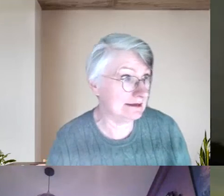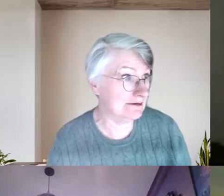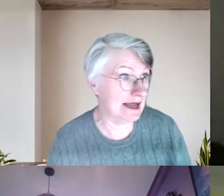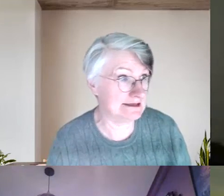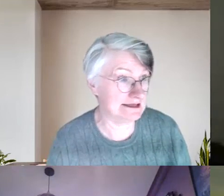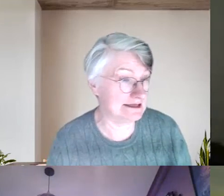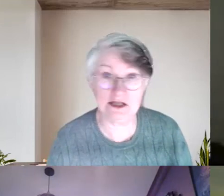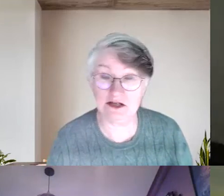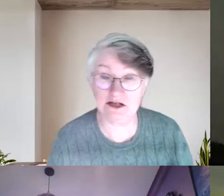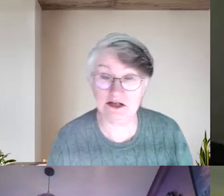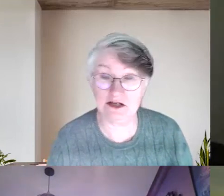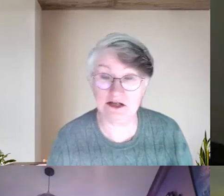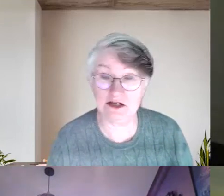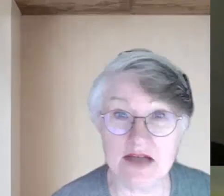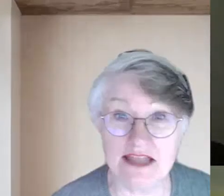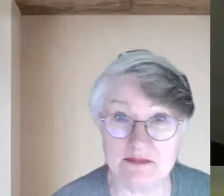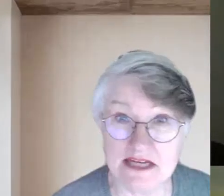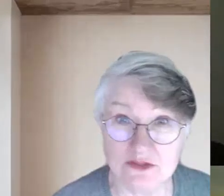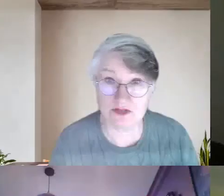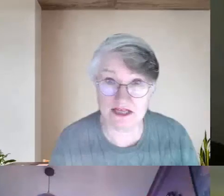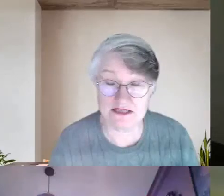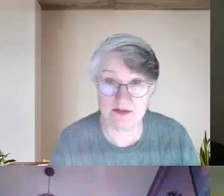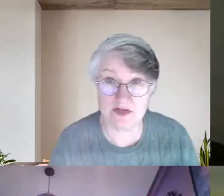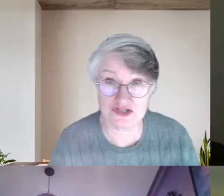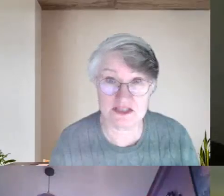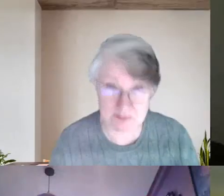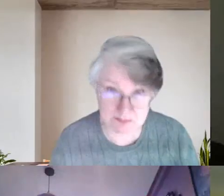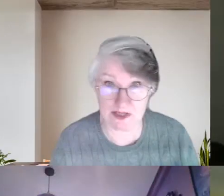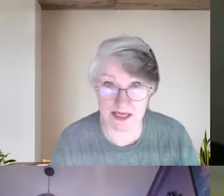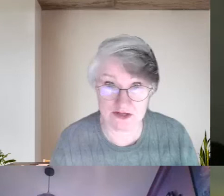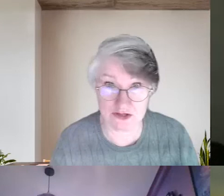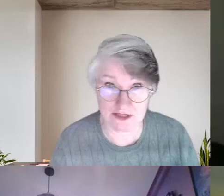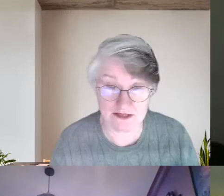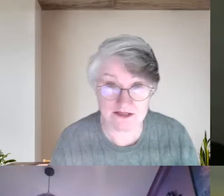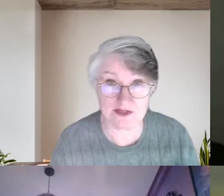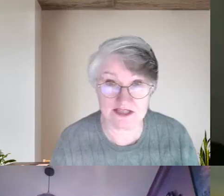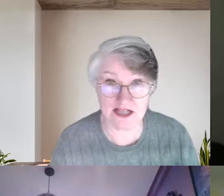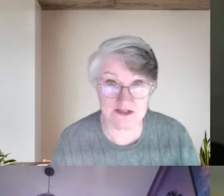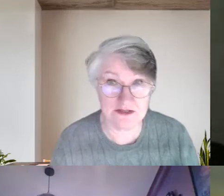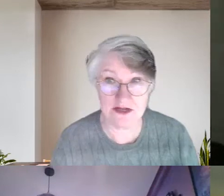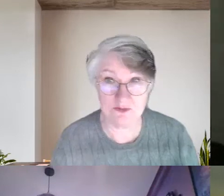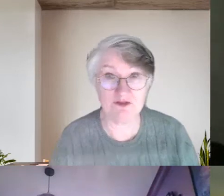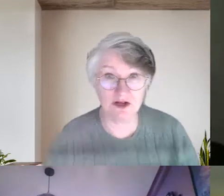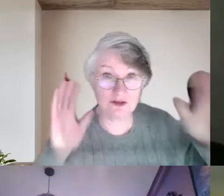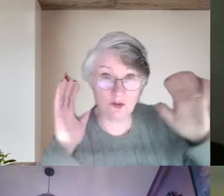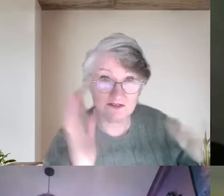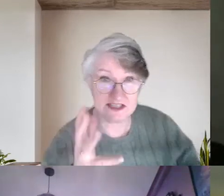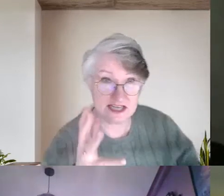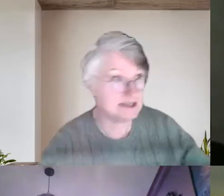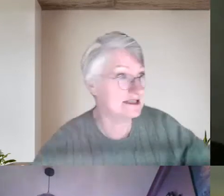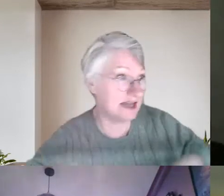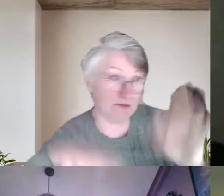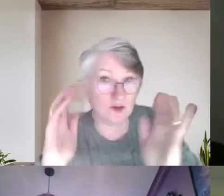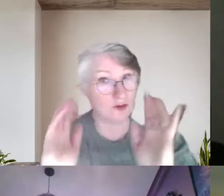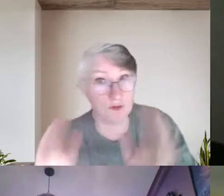and Dahlia and Asil and I, and we had the medical kit and we chose Miss Polly had a dolly. So I tell you, Good we've thinking. got all